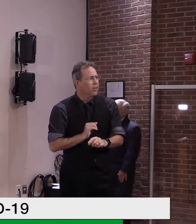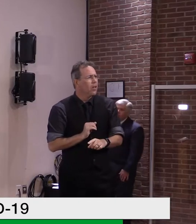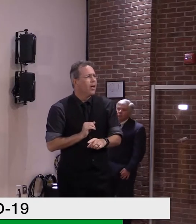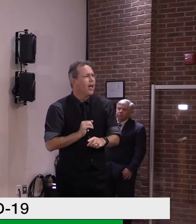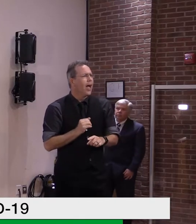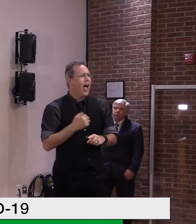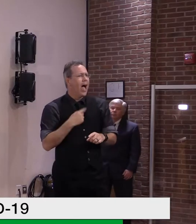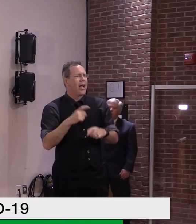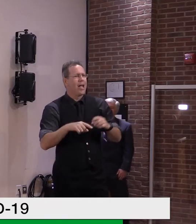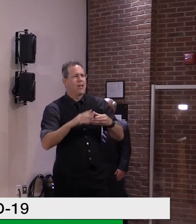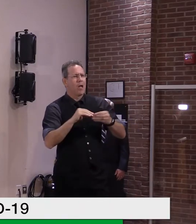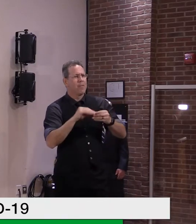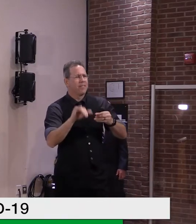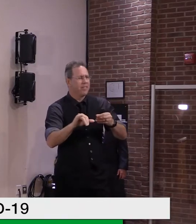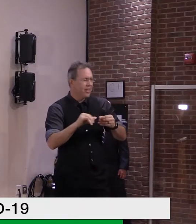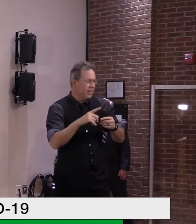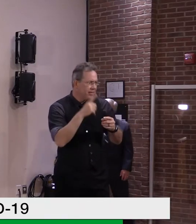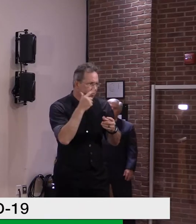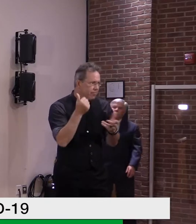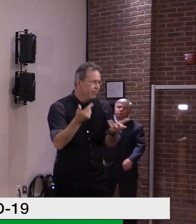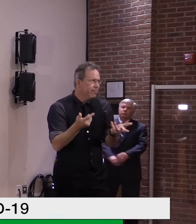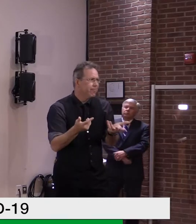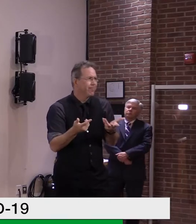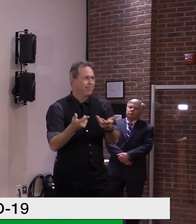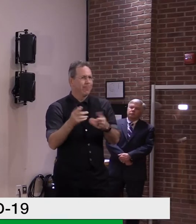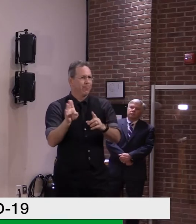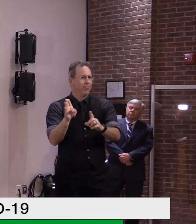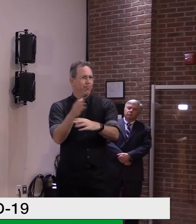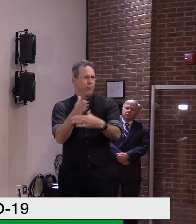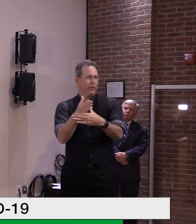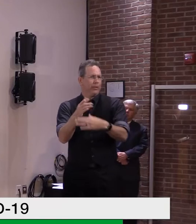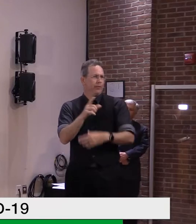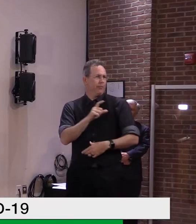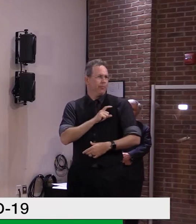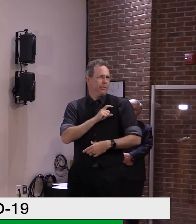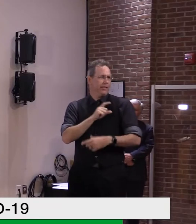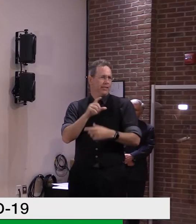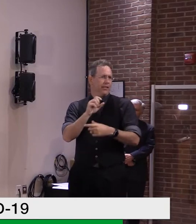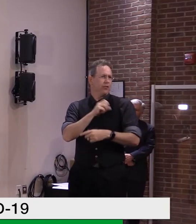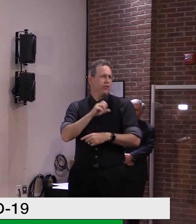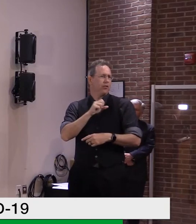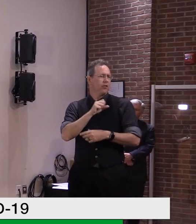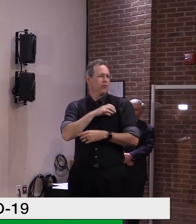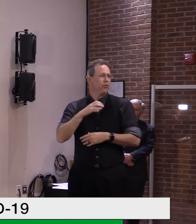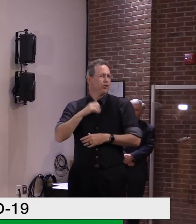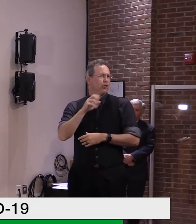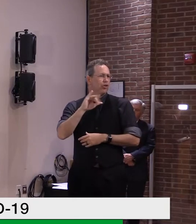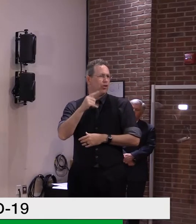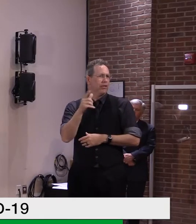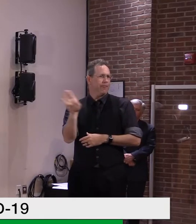personnel matter, so I can't get into the details, but it was not because of the mask issue.